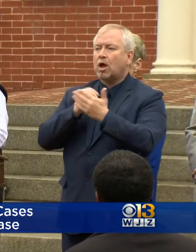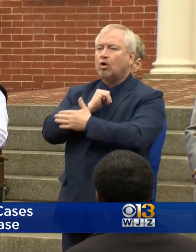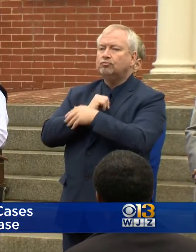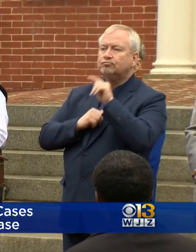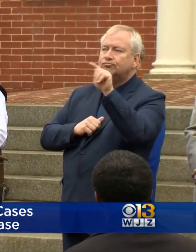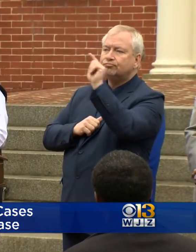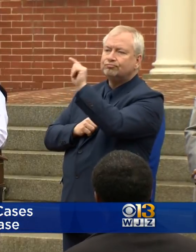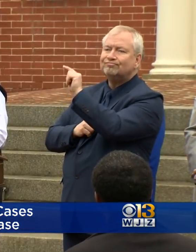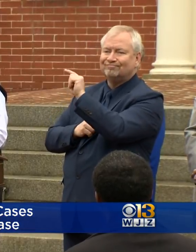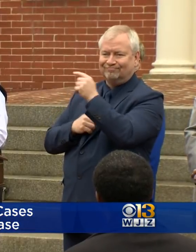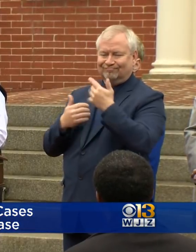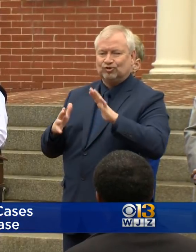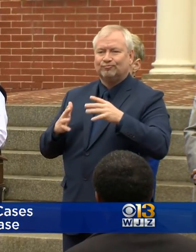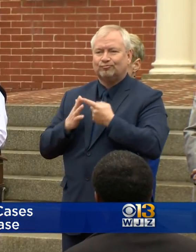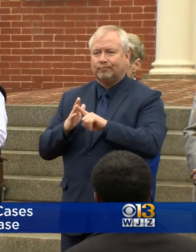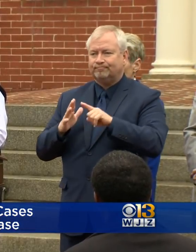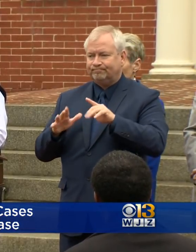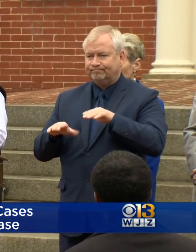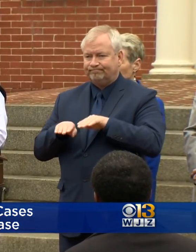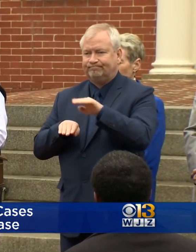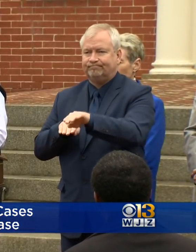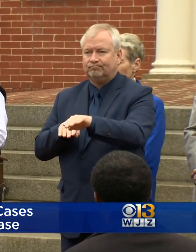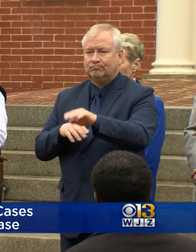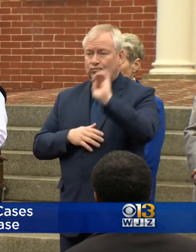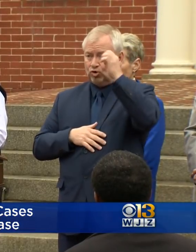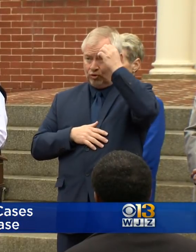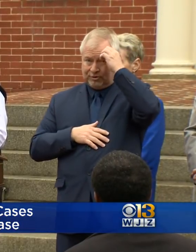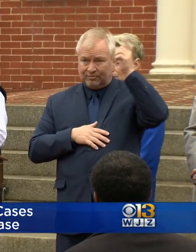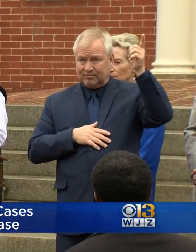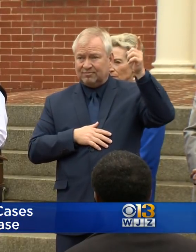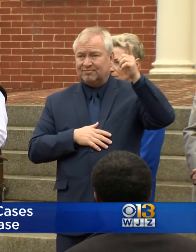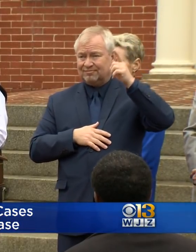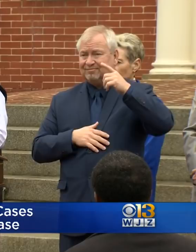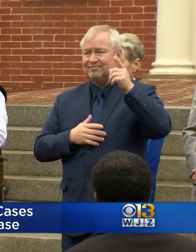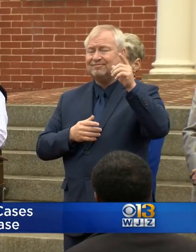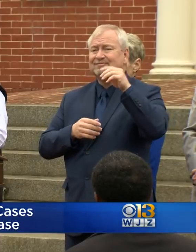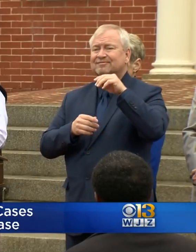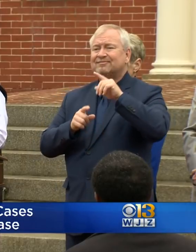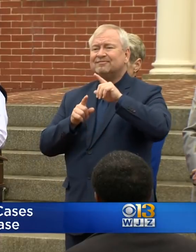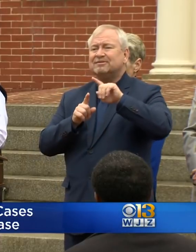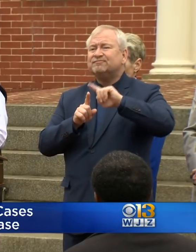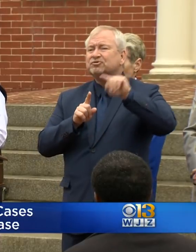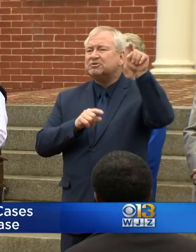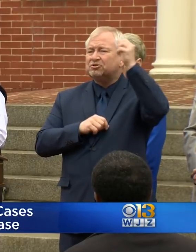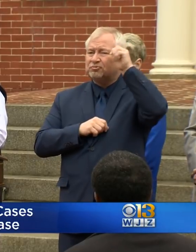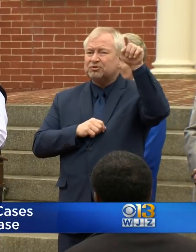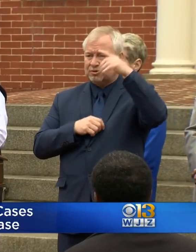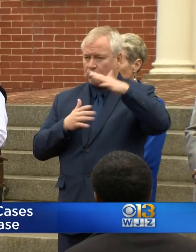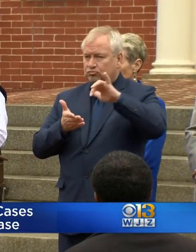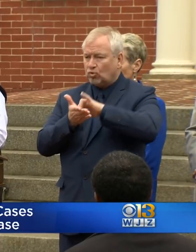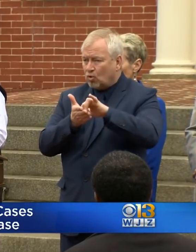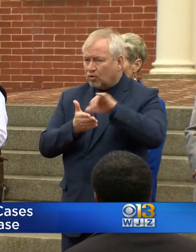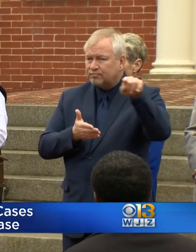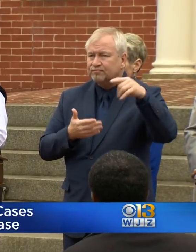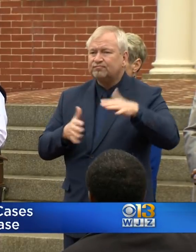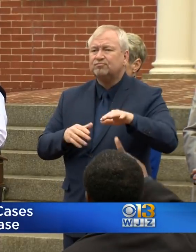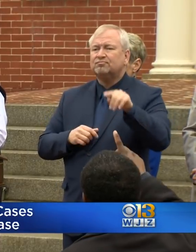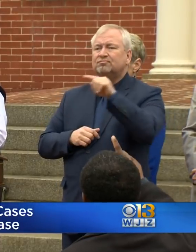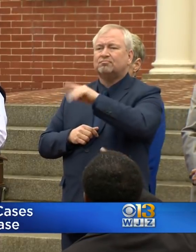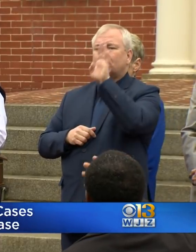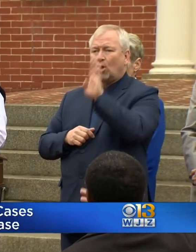those steps and actions, like Europe. I mean, look at San Francisco Bay Area. They're talking about things in New York City and Boston, but we're not at that point